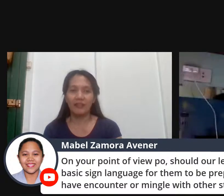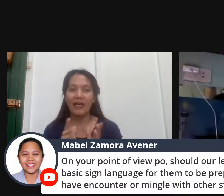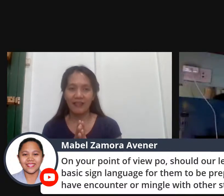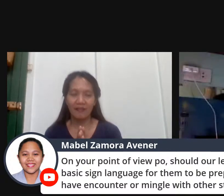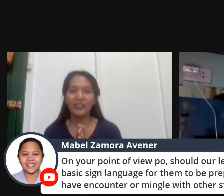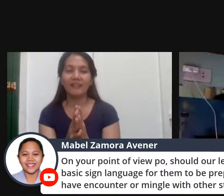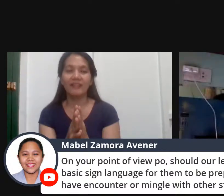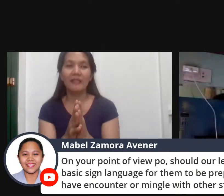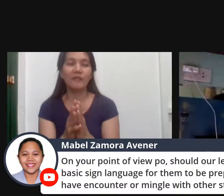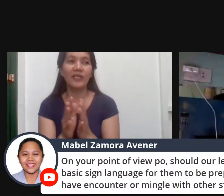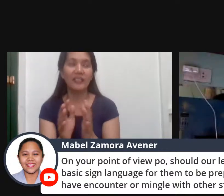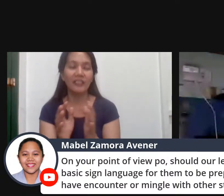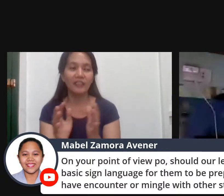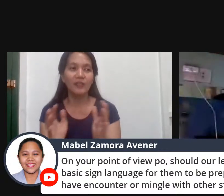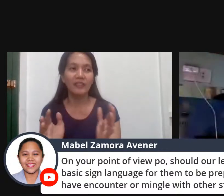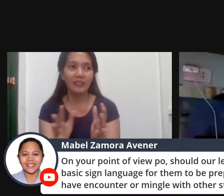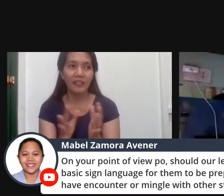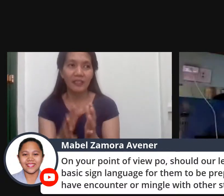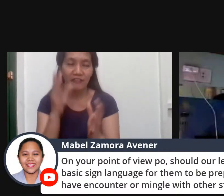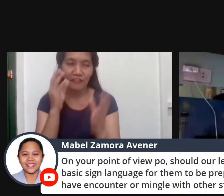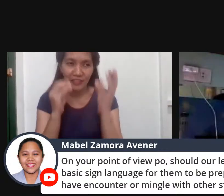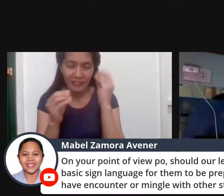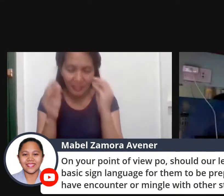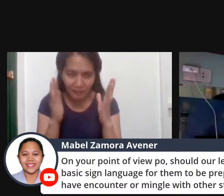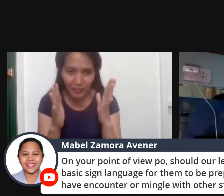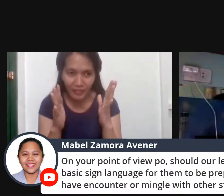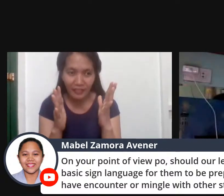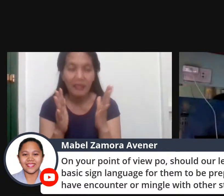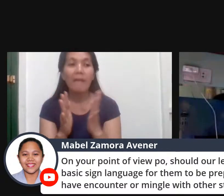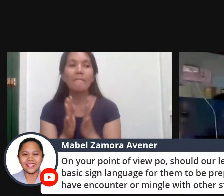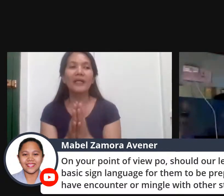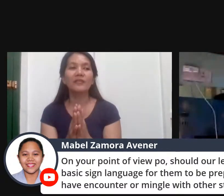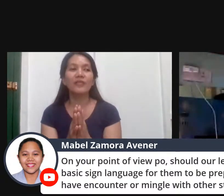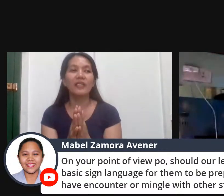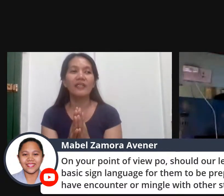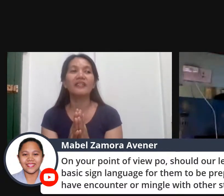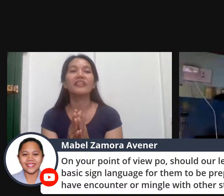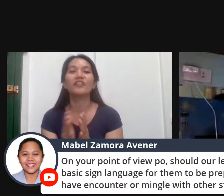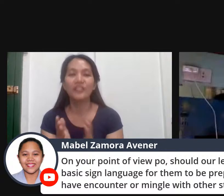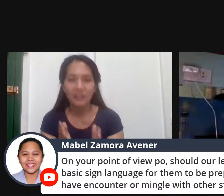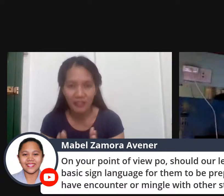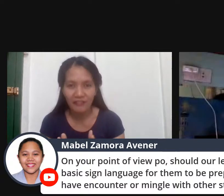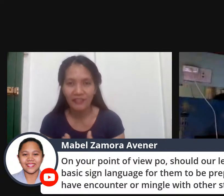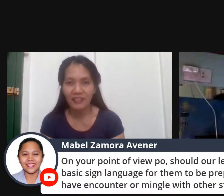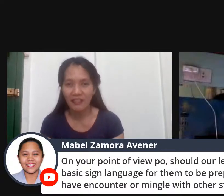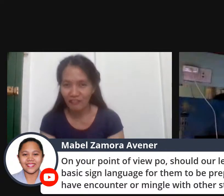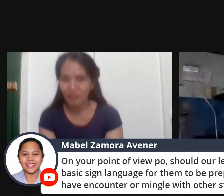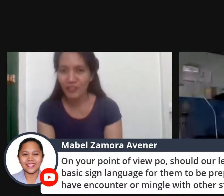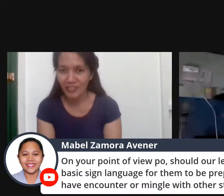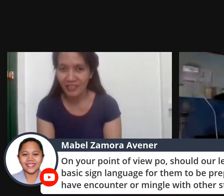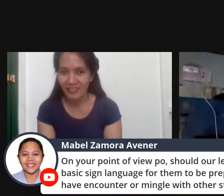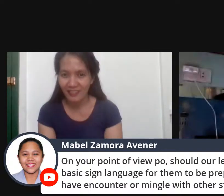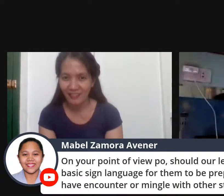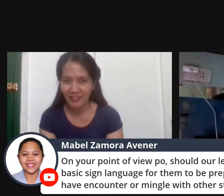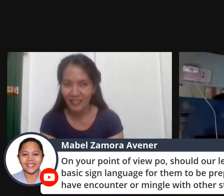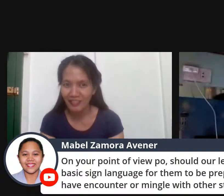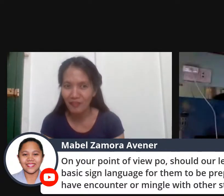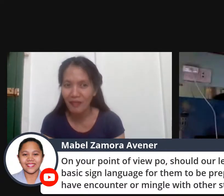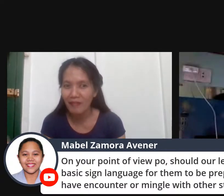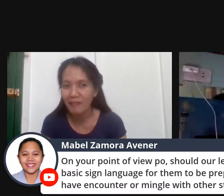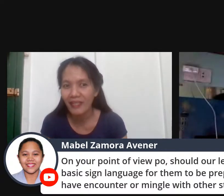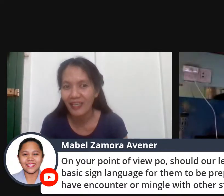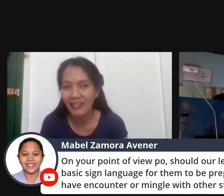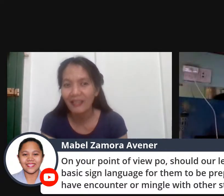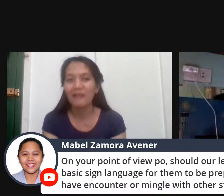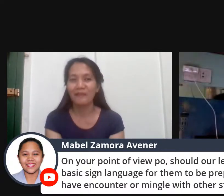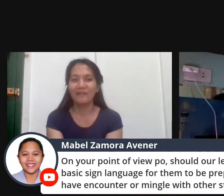isa yun sa paraan na maturo natin. Kasi we are not only learning for the sake of learning, but we are learning to